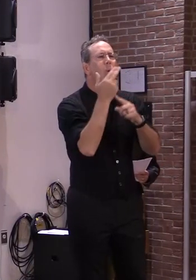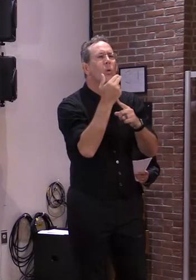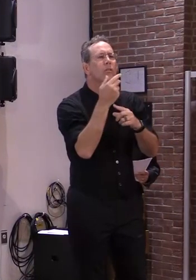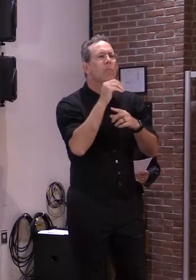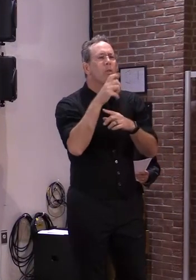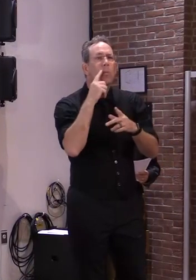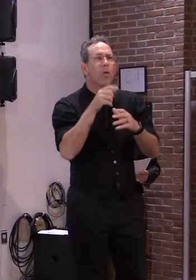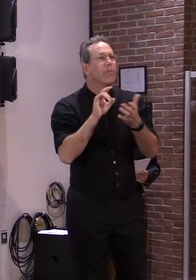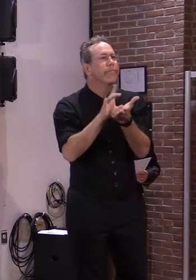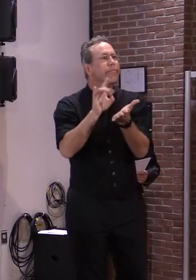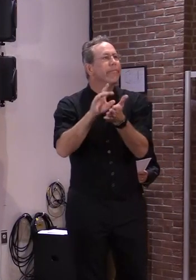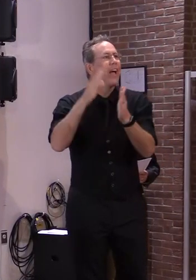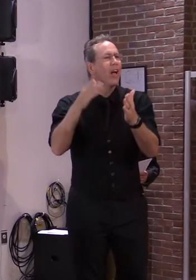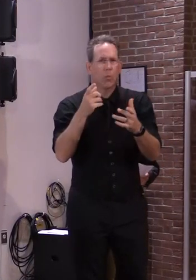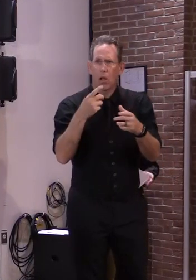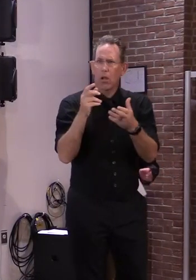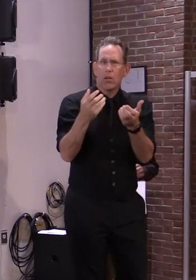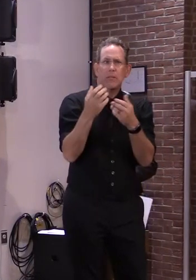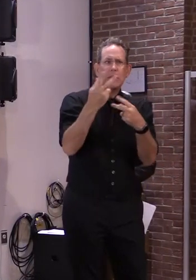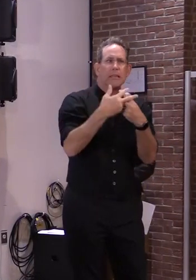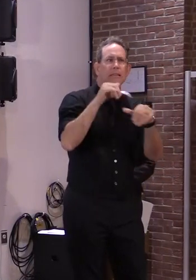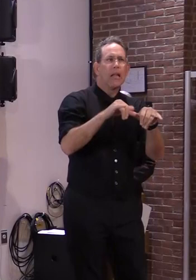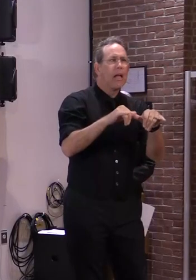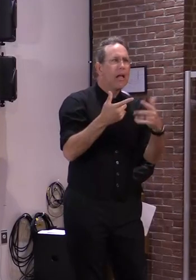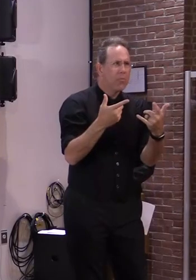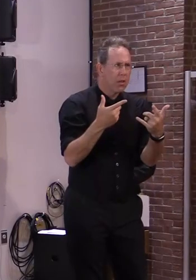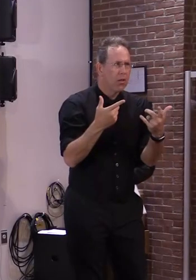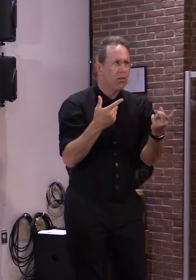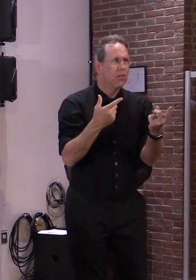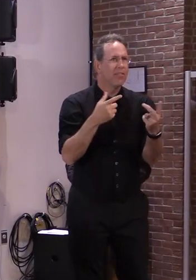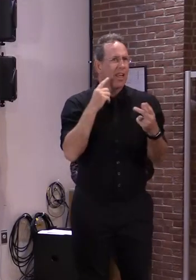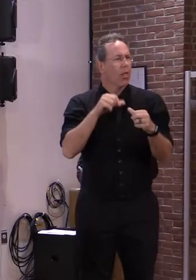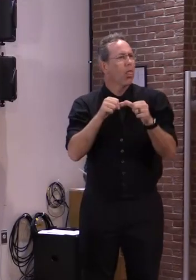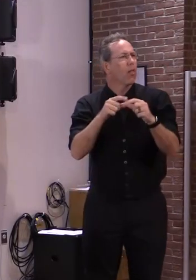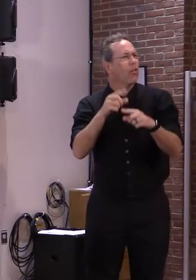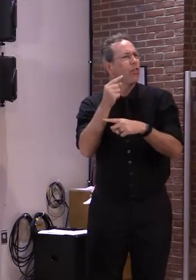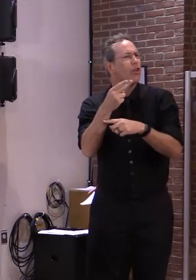which is slated to, of course, happen on Thursday. What do you make of this lawsuit and their concerns?